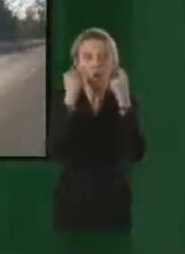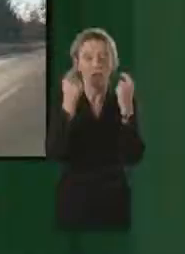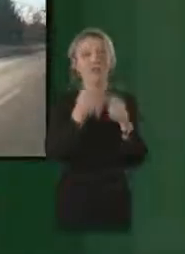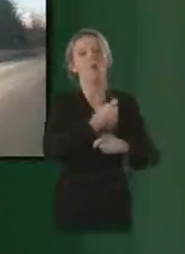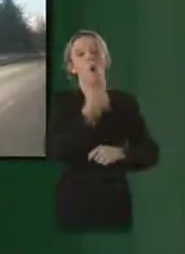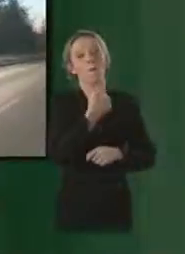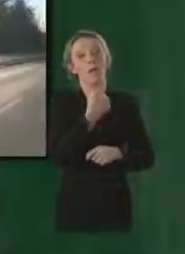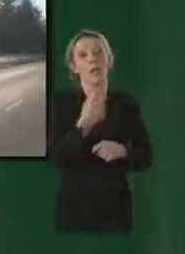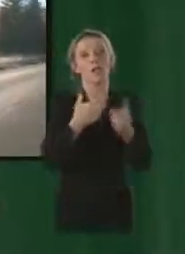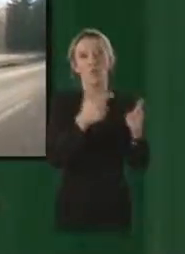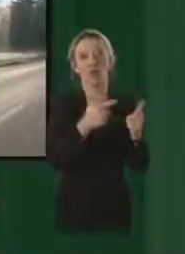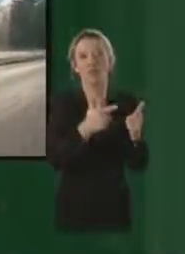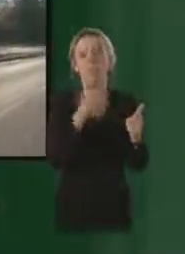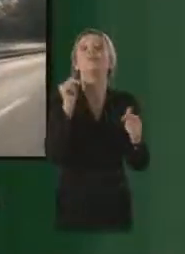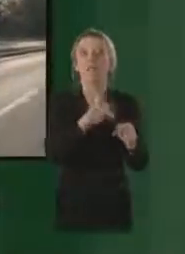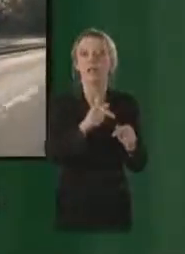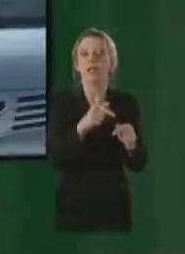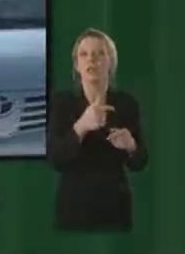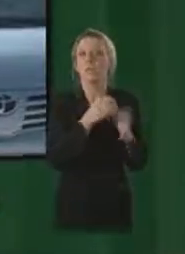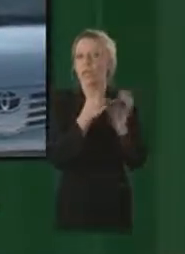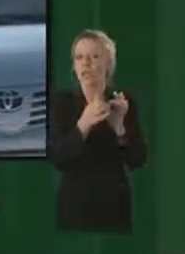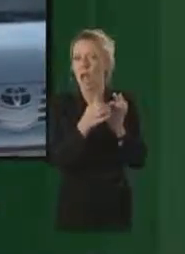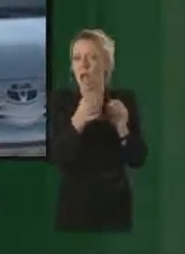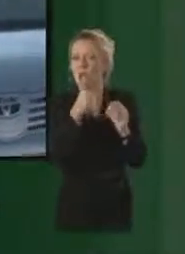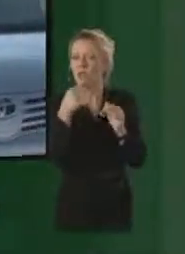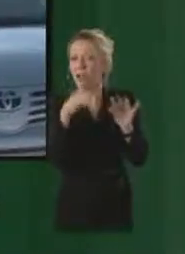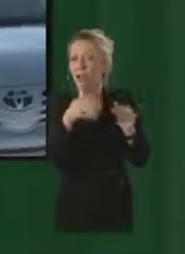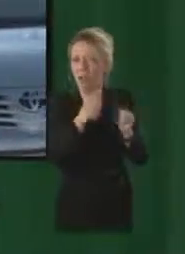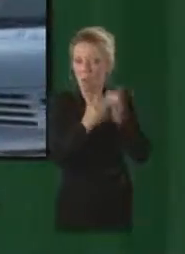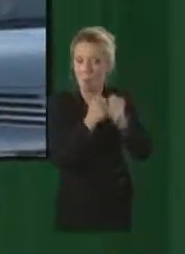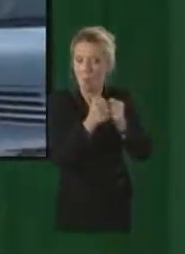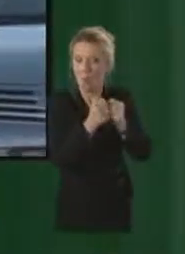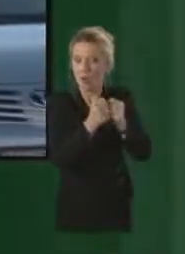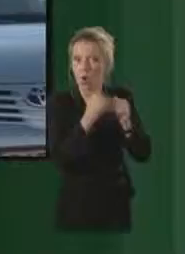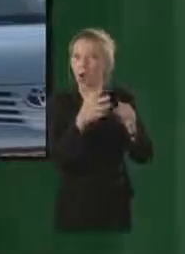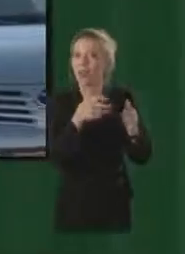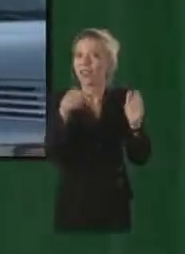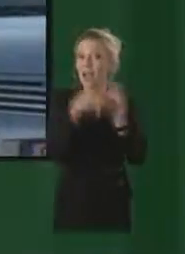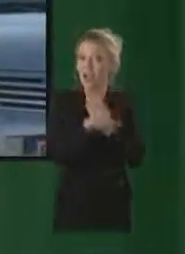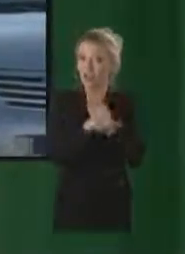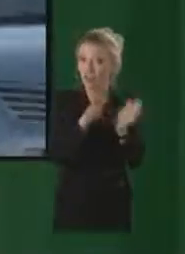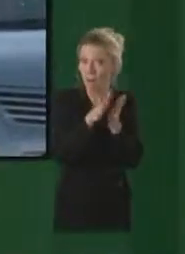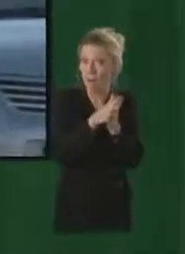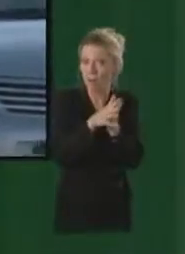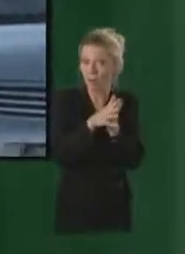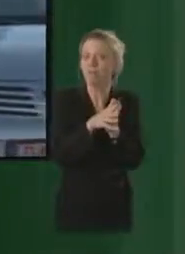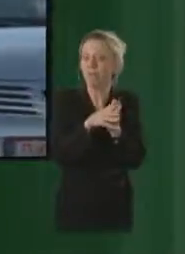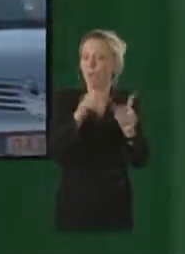engine, helping to reduce fuel consumption by up to 25%. In some instances, Toyota has even managed to up the